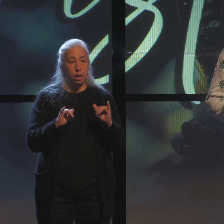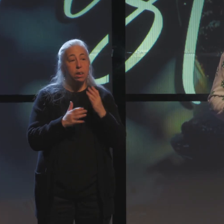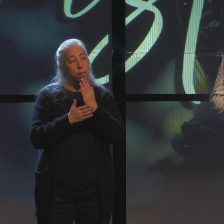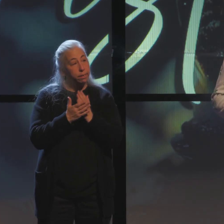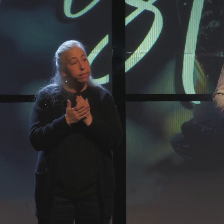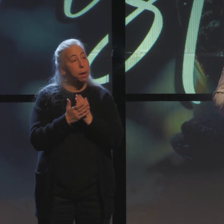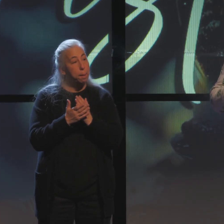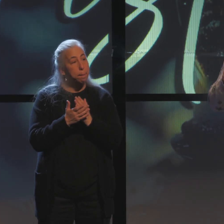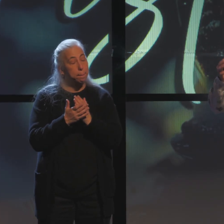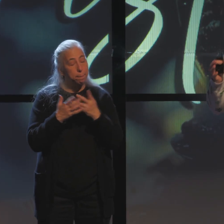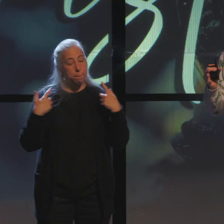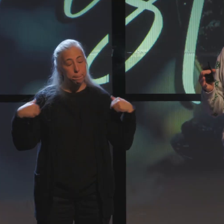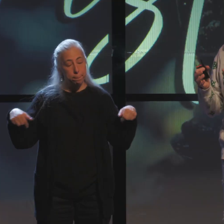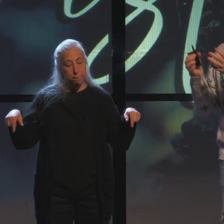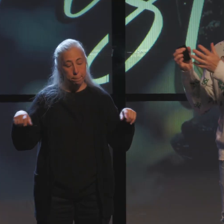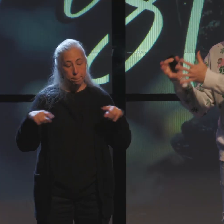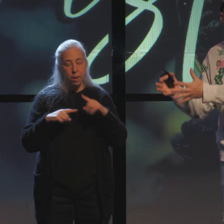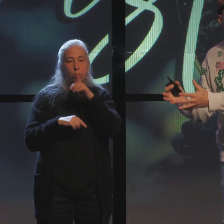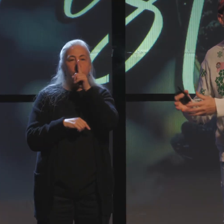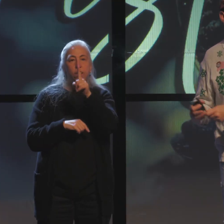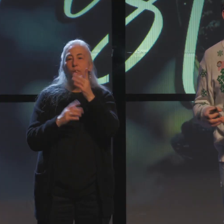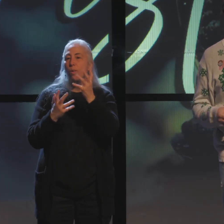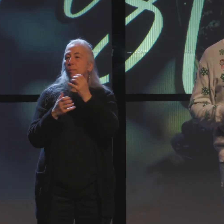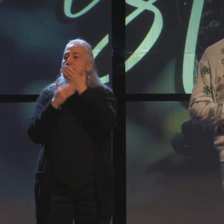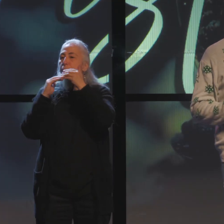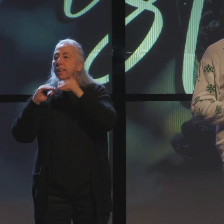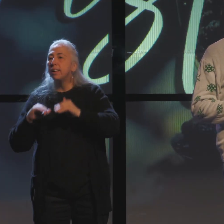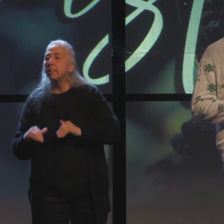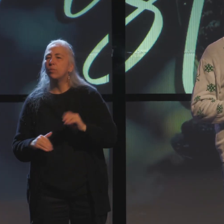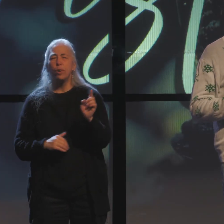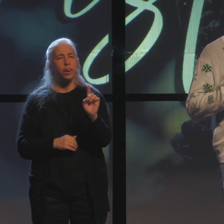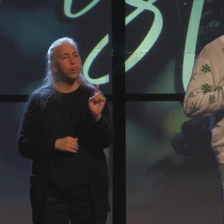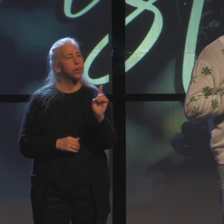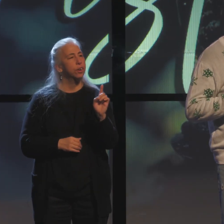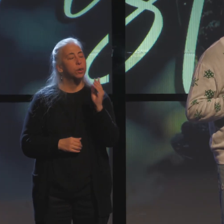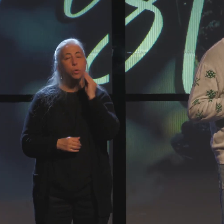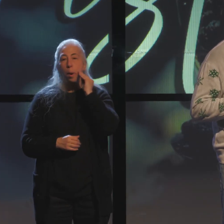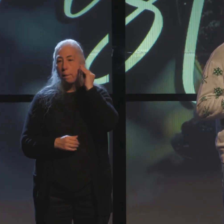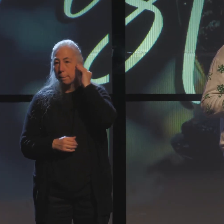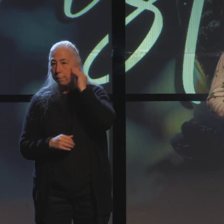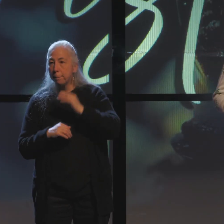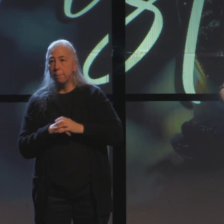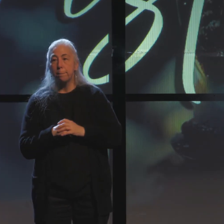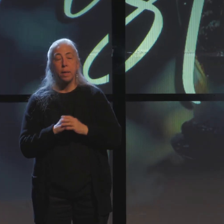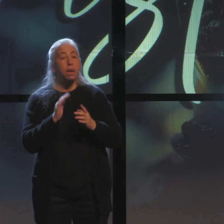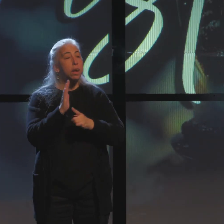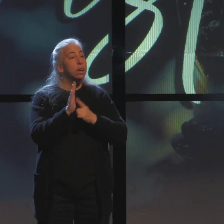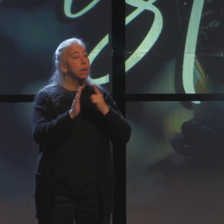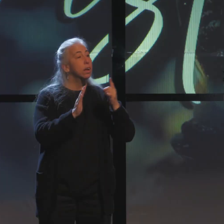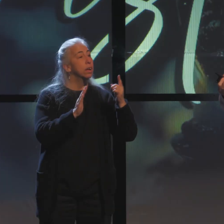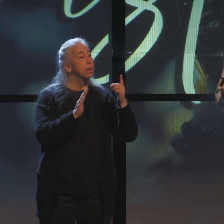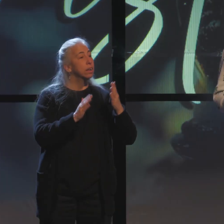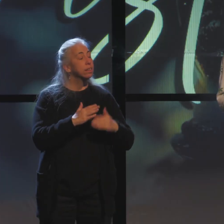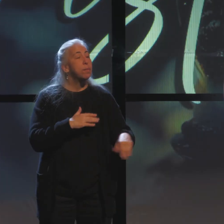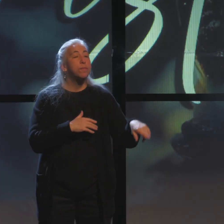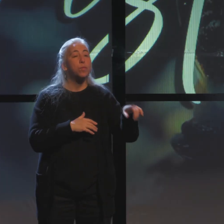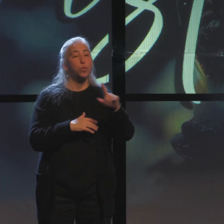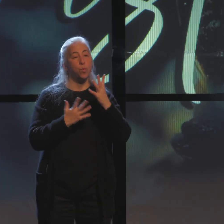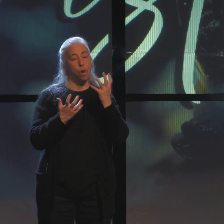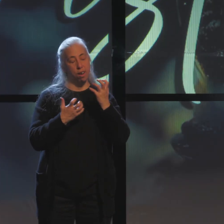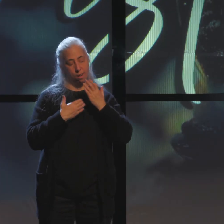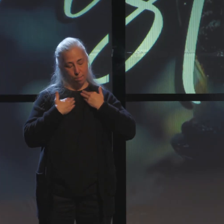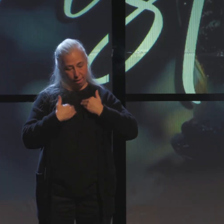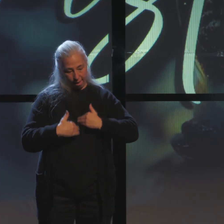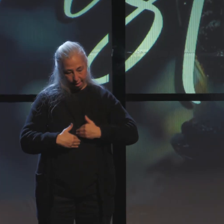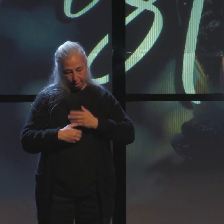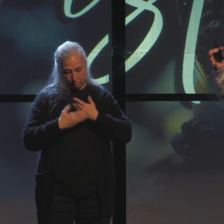us, we long for peace in our homes. Some of us long for peace in our bodies, a wholeness. Some of us long for peace in